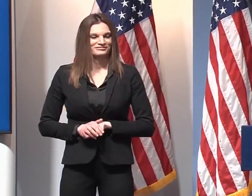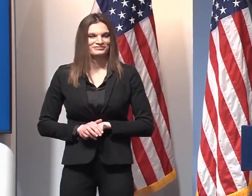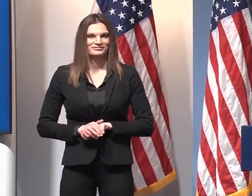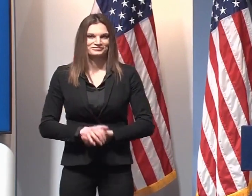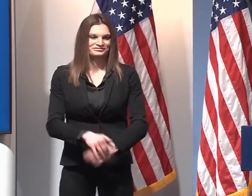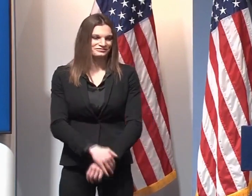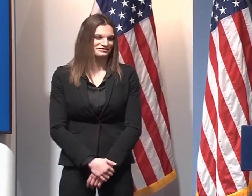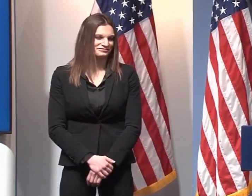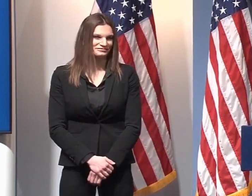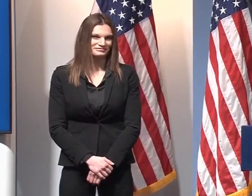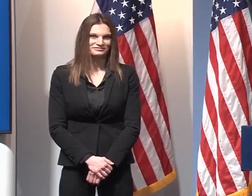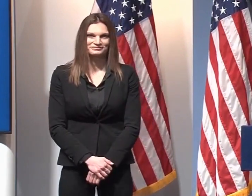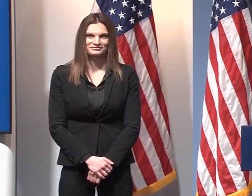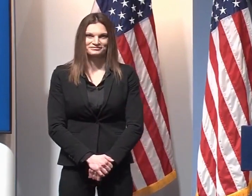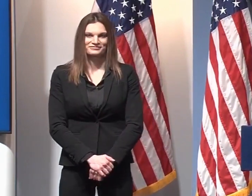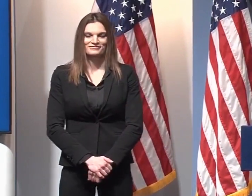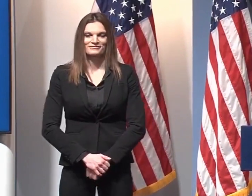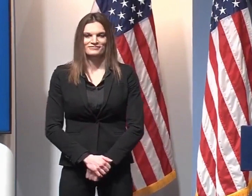Boddy.